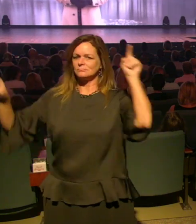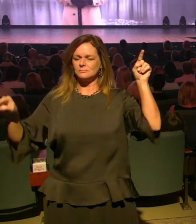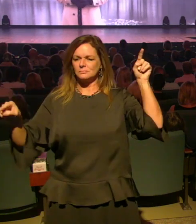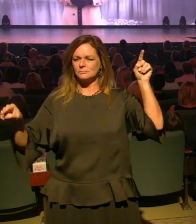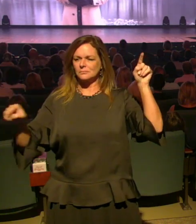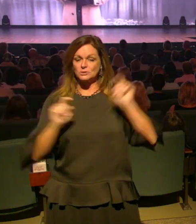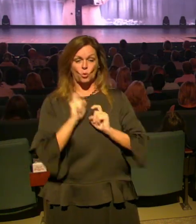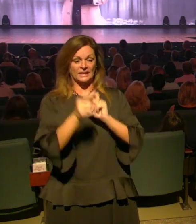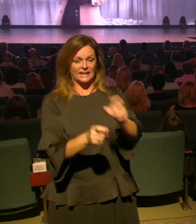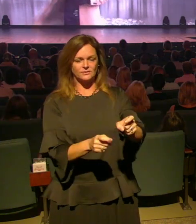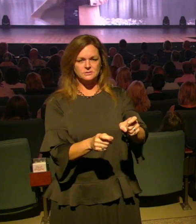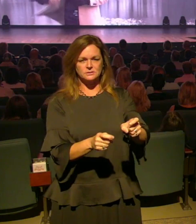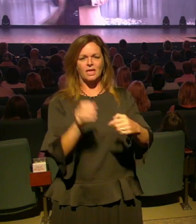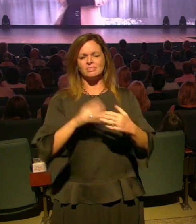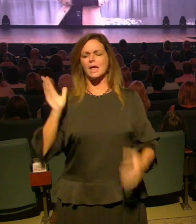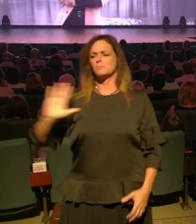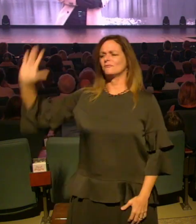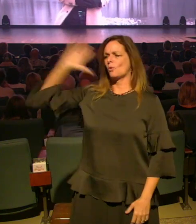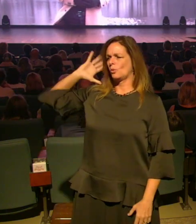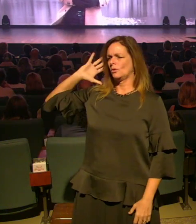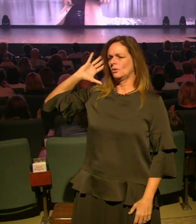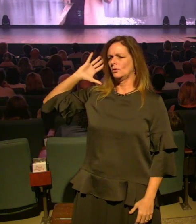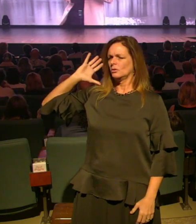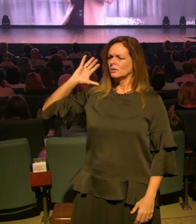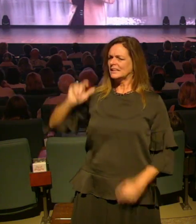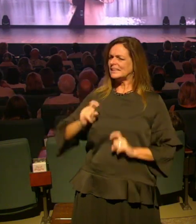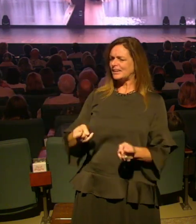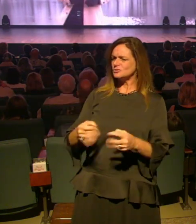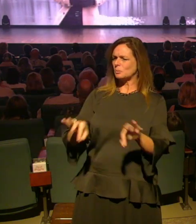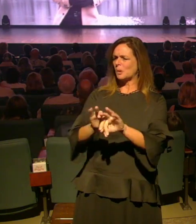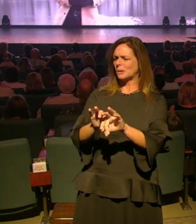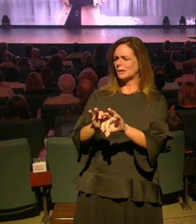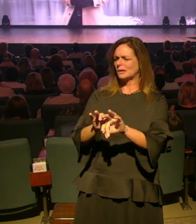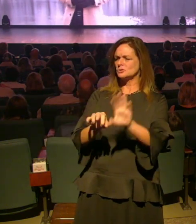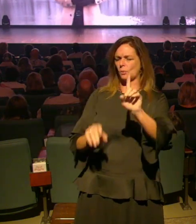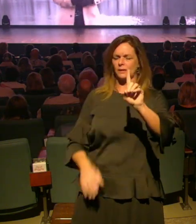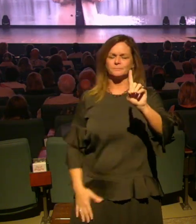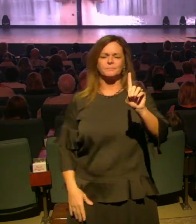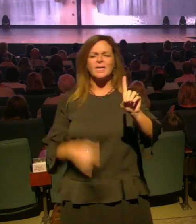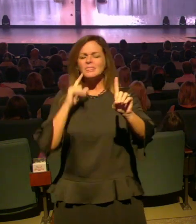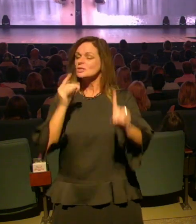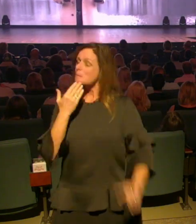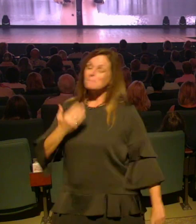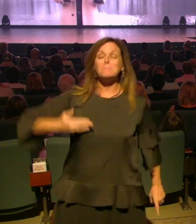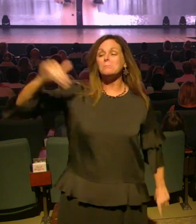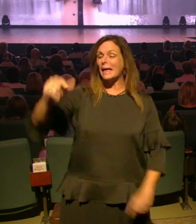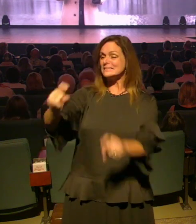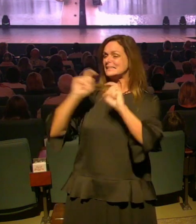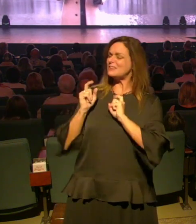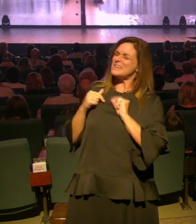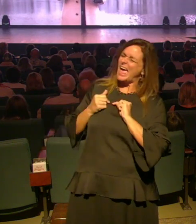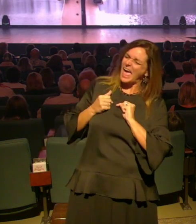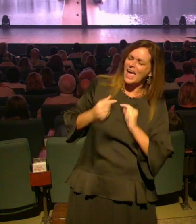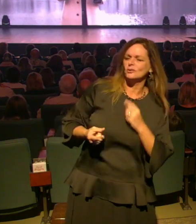the gifts than I used to believe. Think for a moment about the best gift that you ever received. If you need